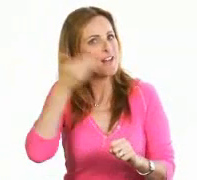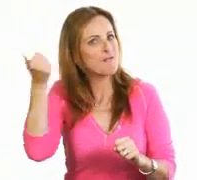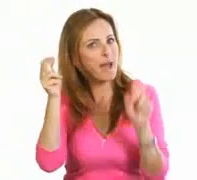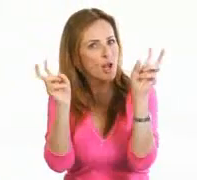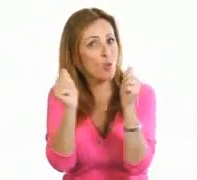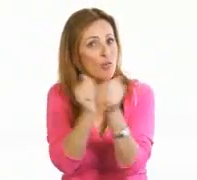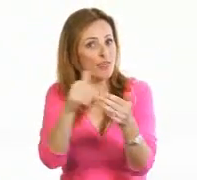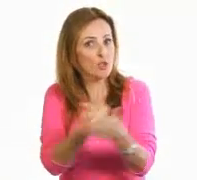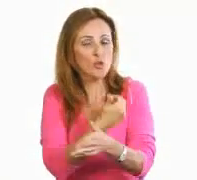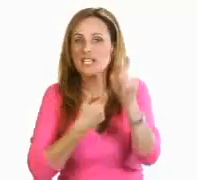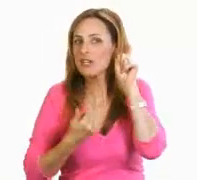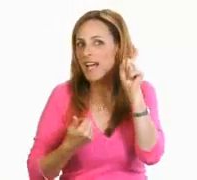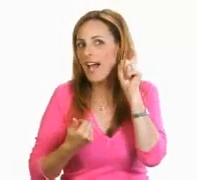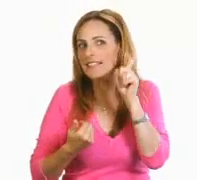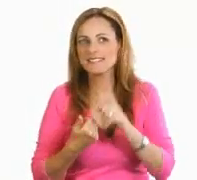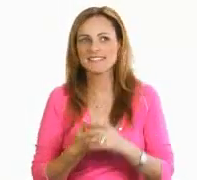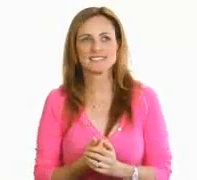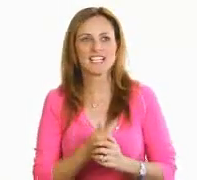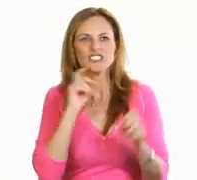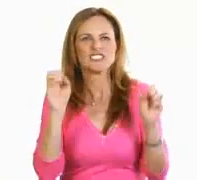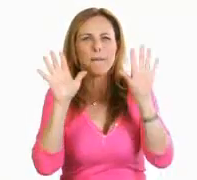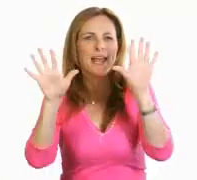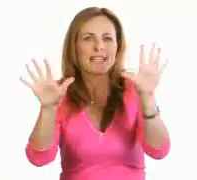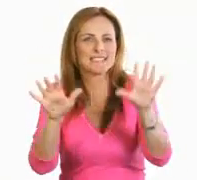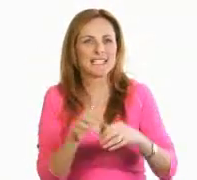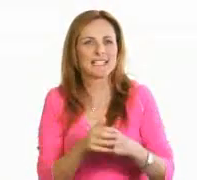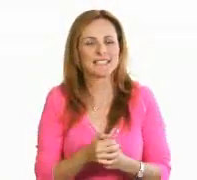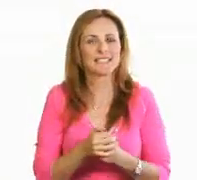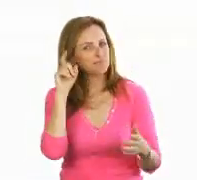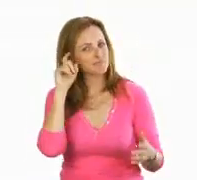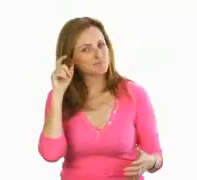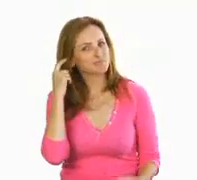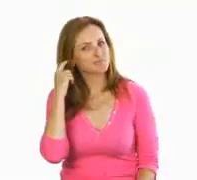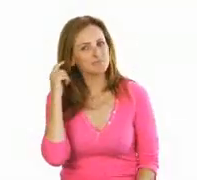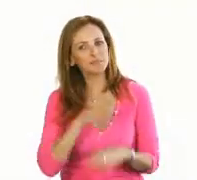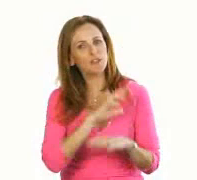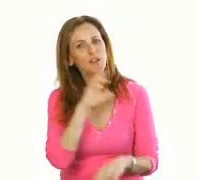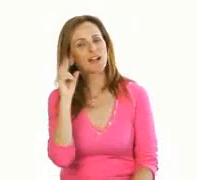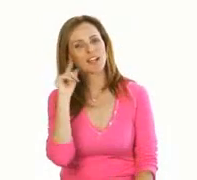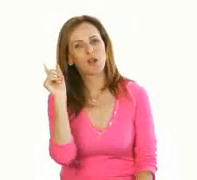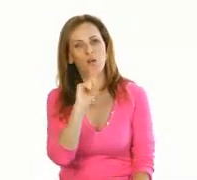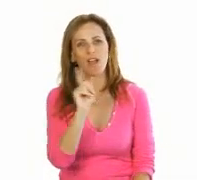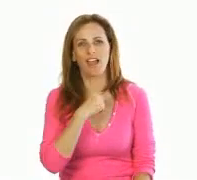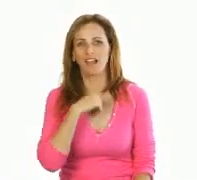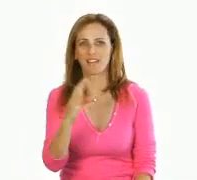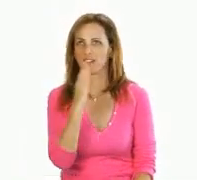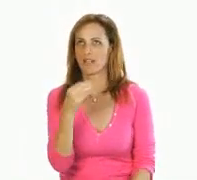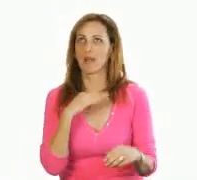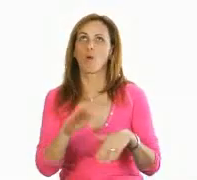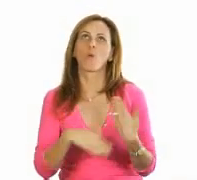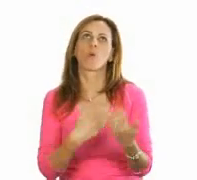because I hear myself better, which is just amazing. I just got a new hearing aid on my right ear, where I've never